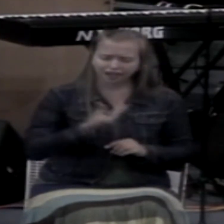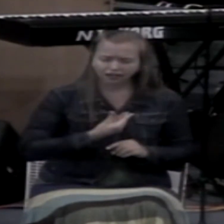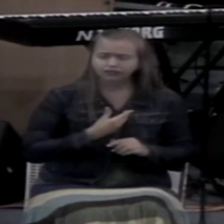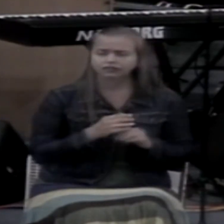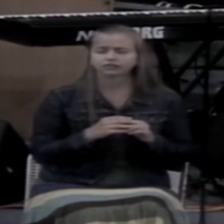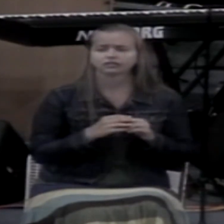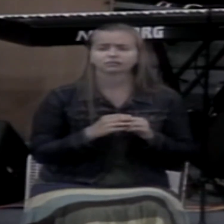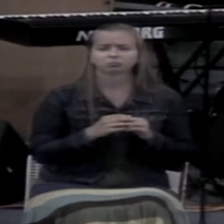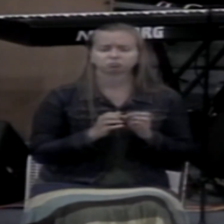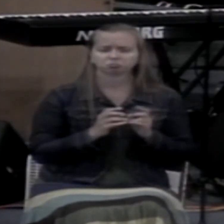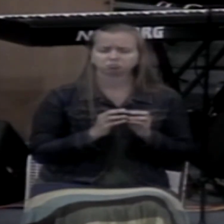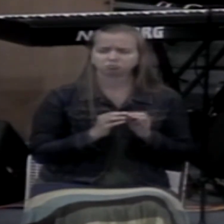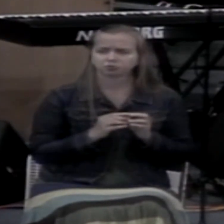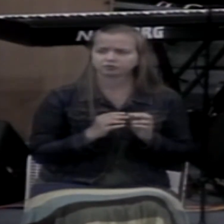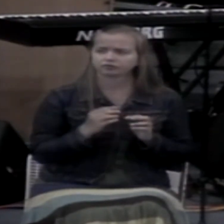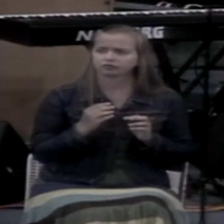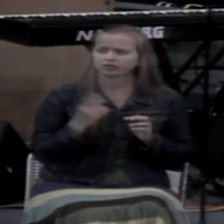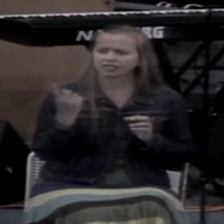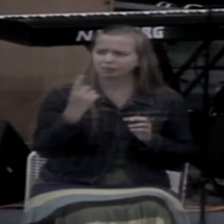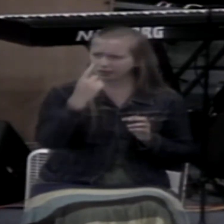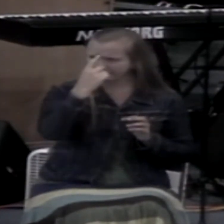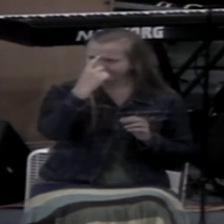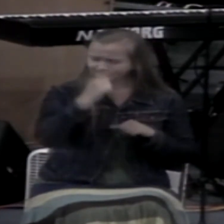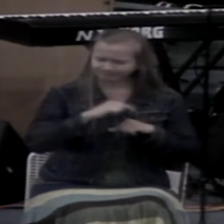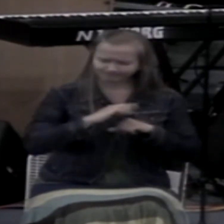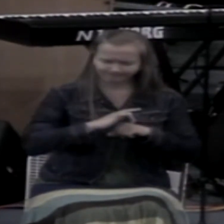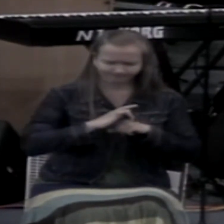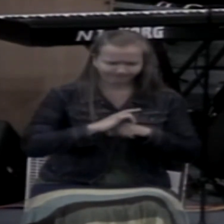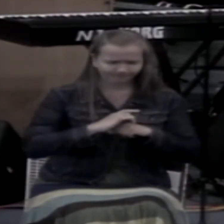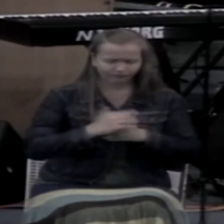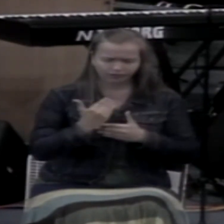House. I said, well,